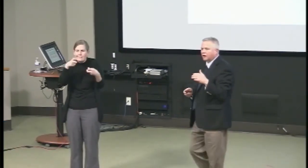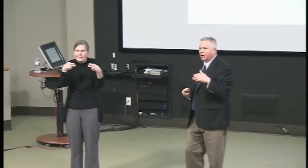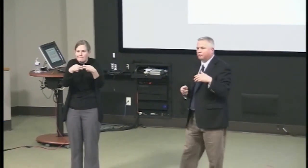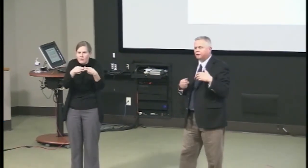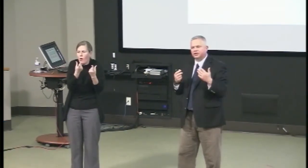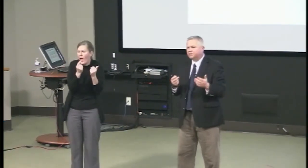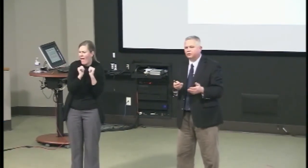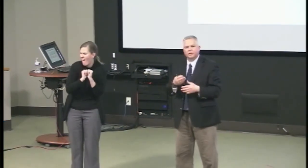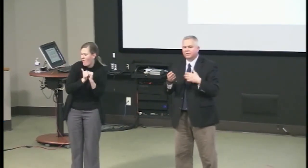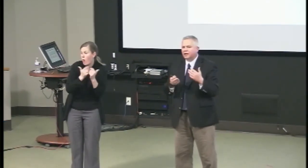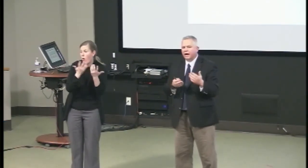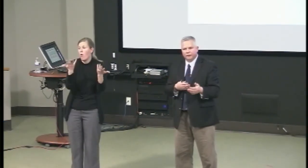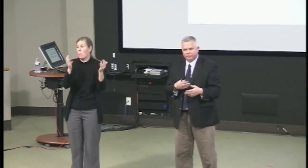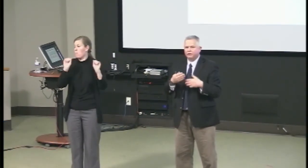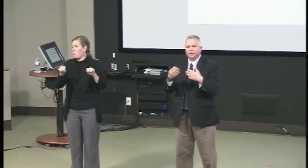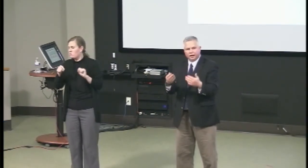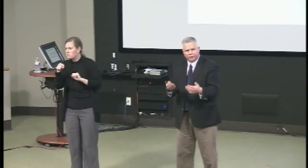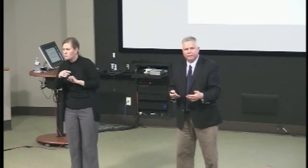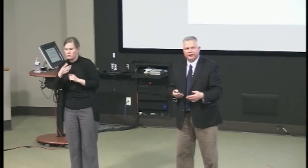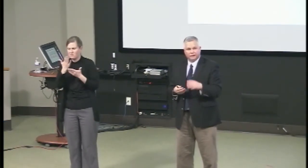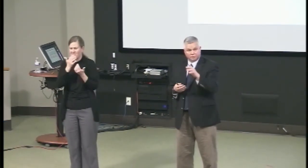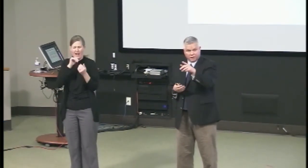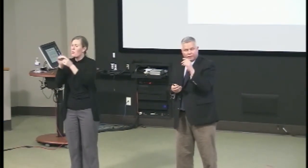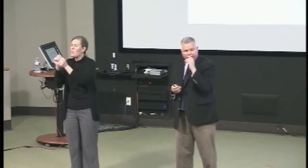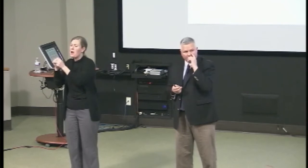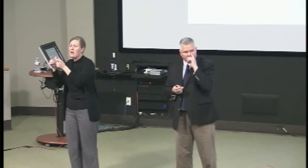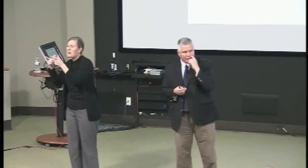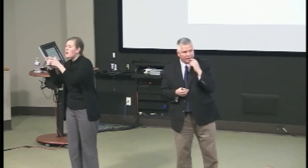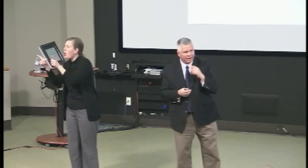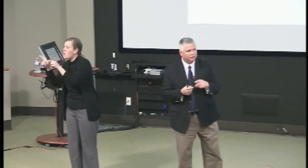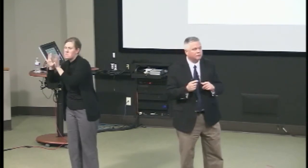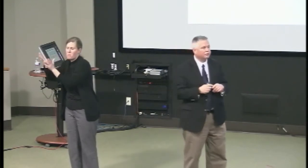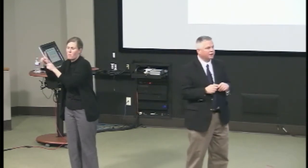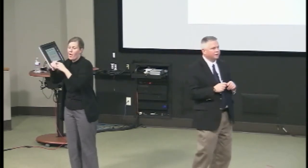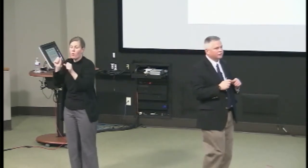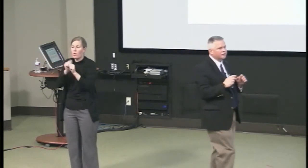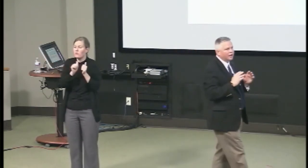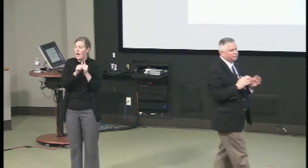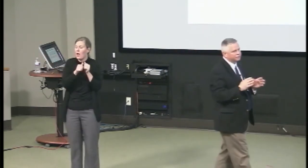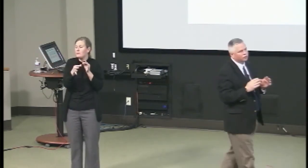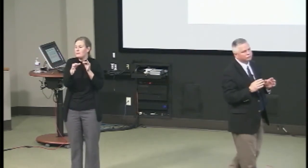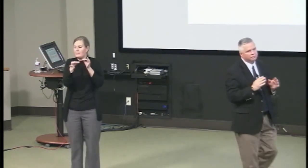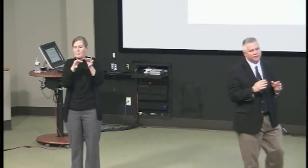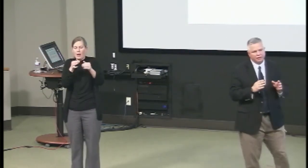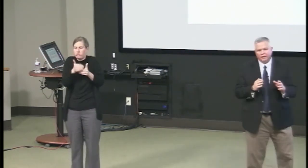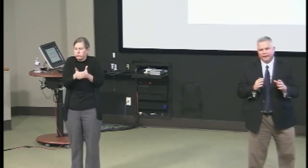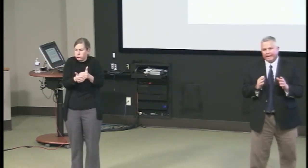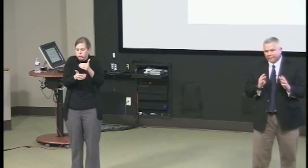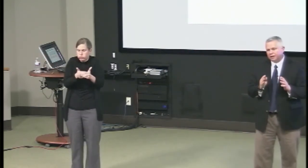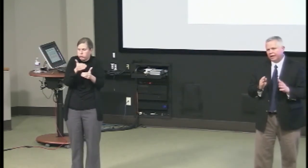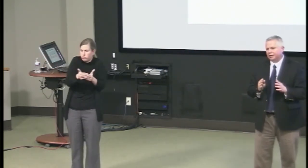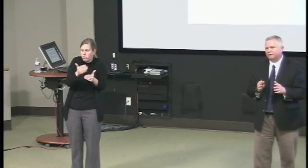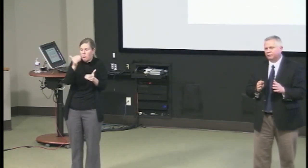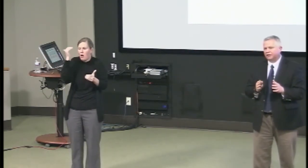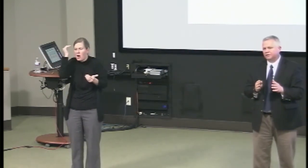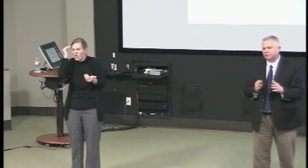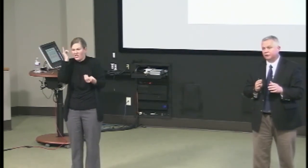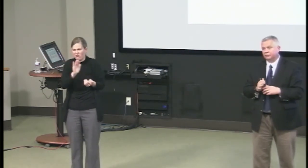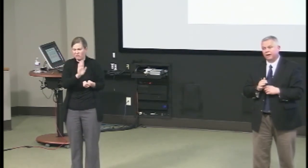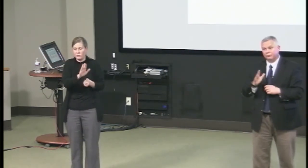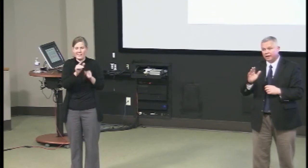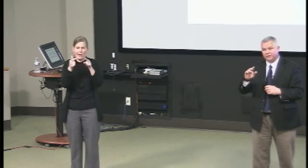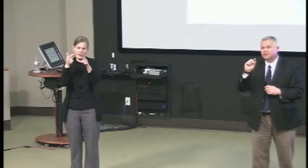non-language procedural and declarative learning and other mechanisms that many labs, including Guinevere's, have shown to be implicated in